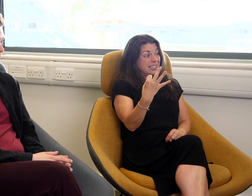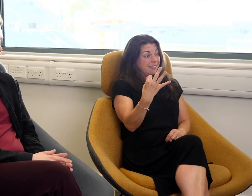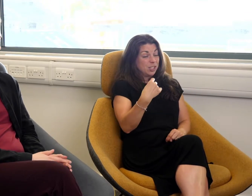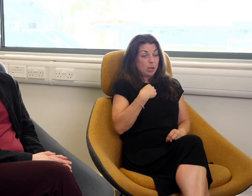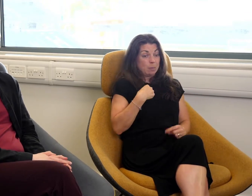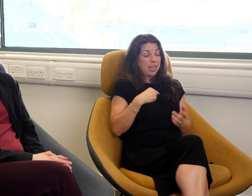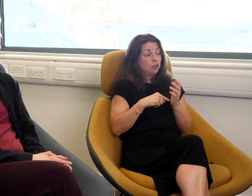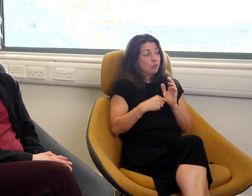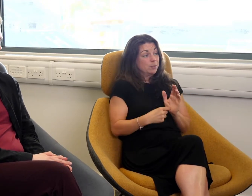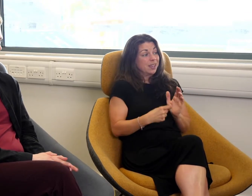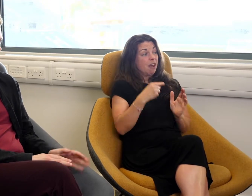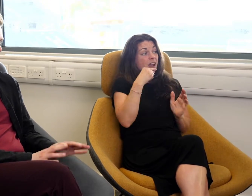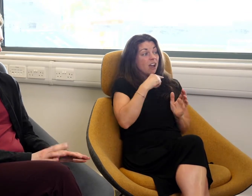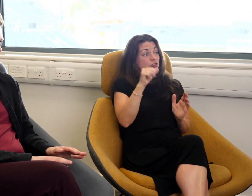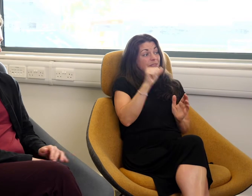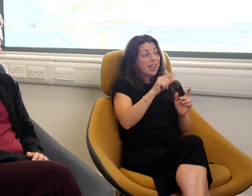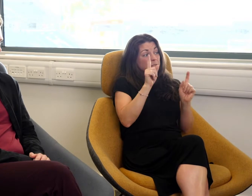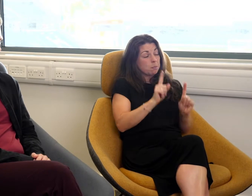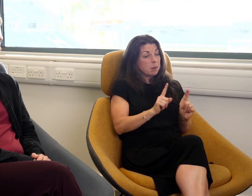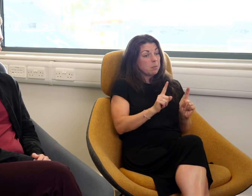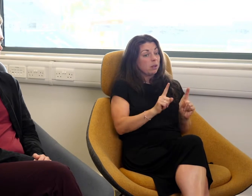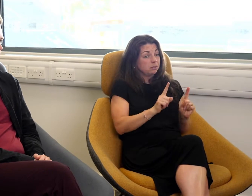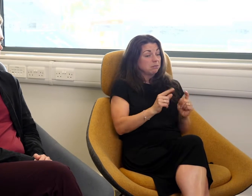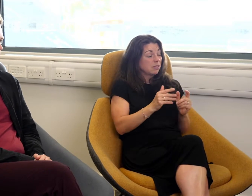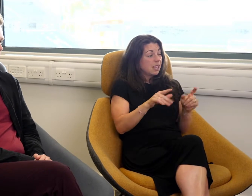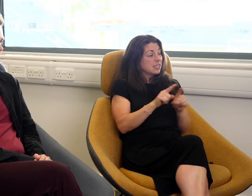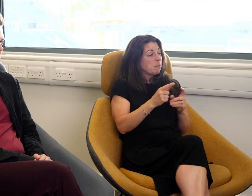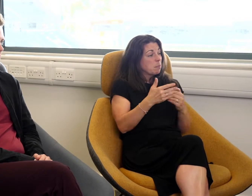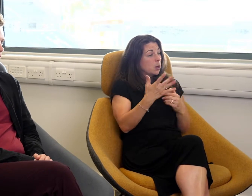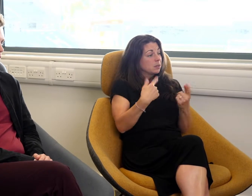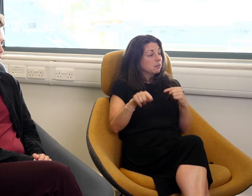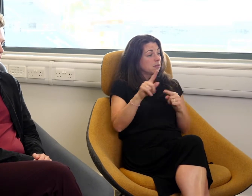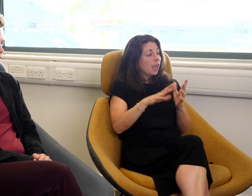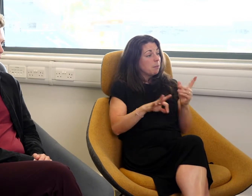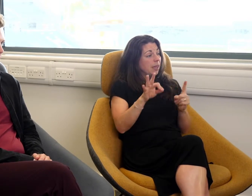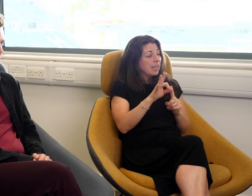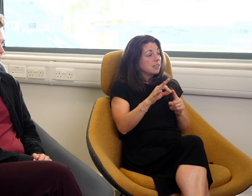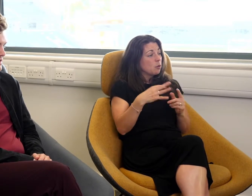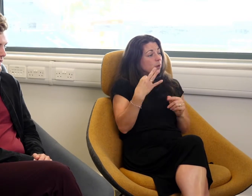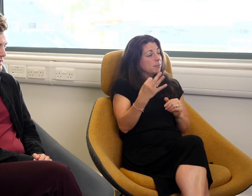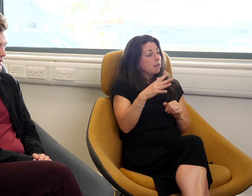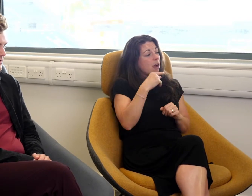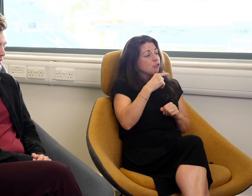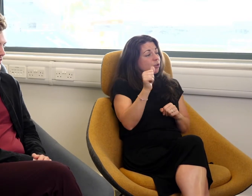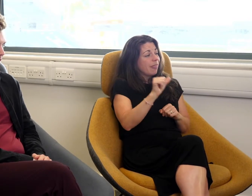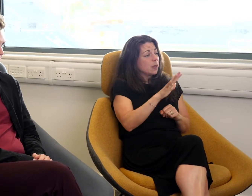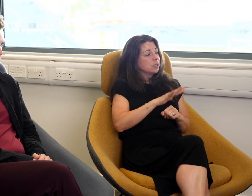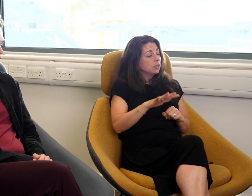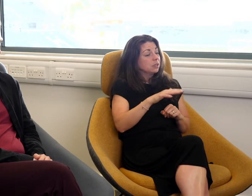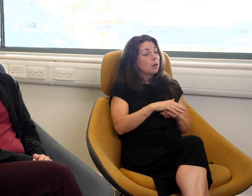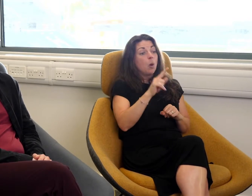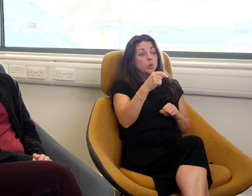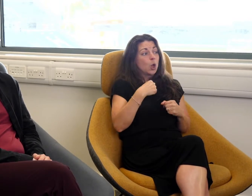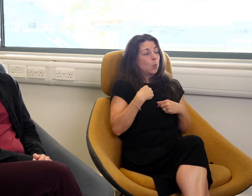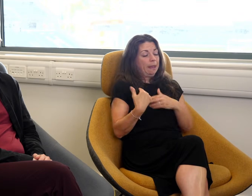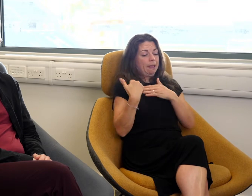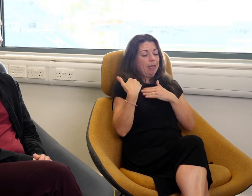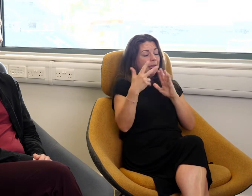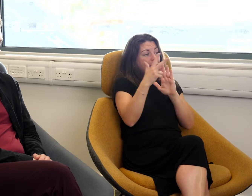most MPs do. That's about the right number. And you're also a legislator, trying to look at how the law perhaps needs to change in certain